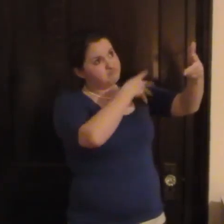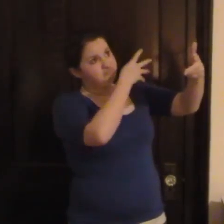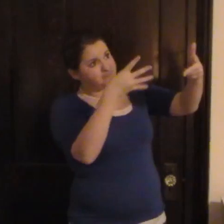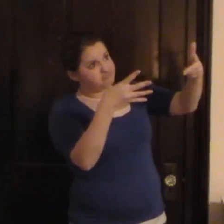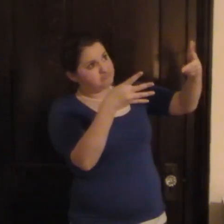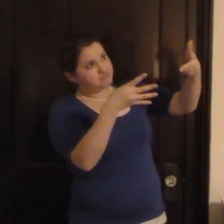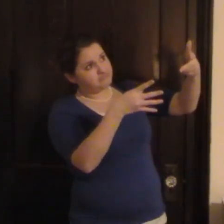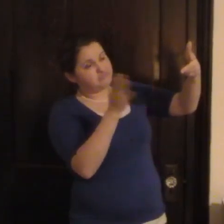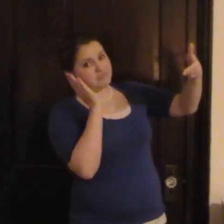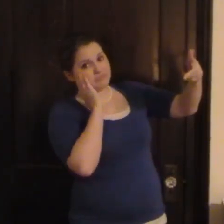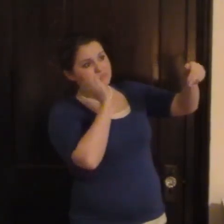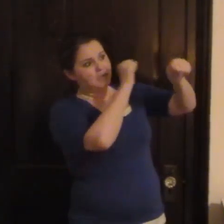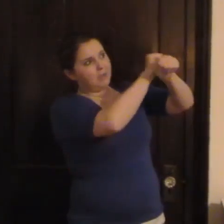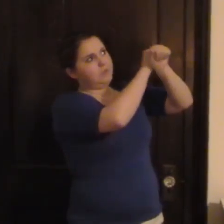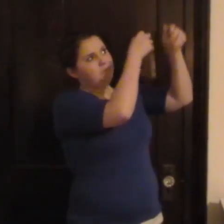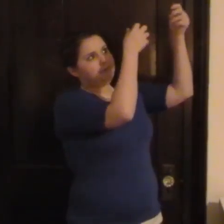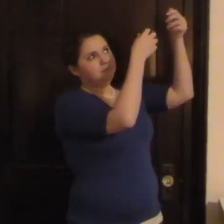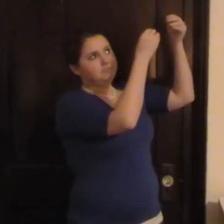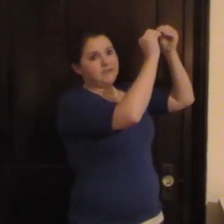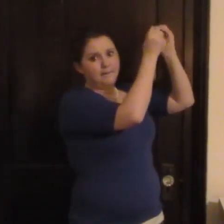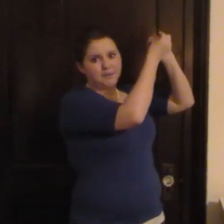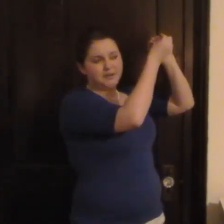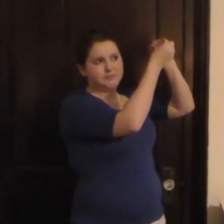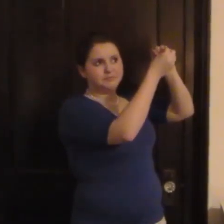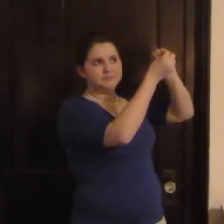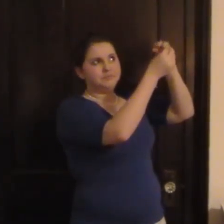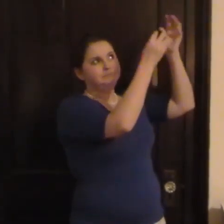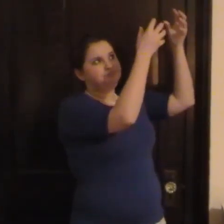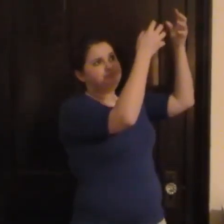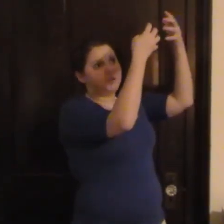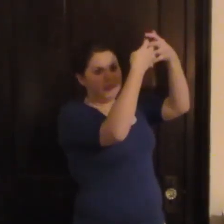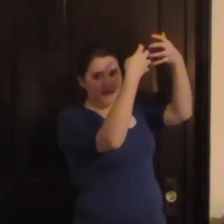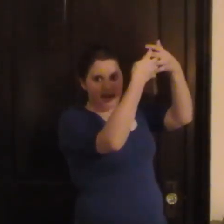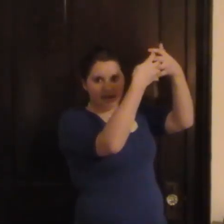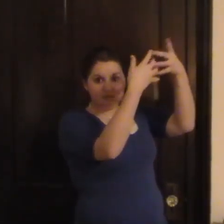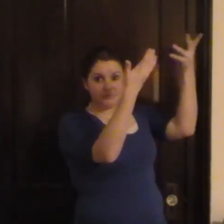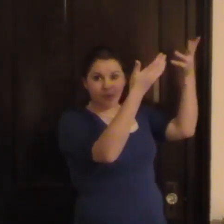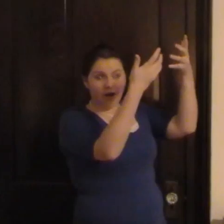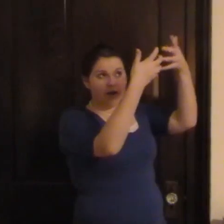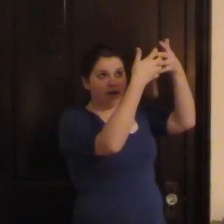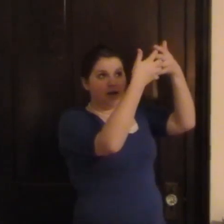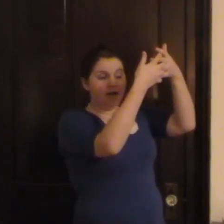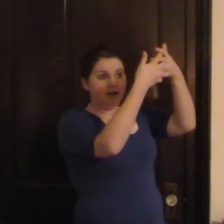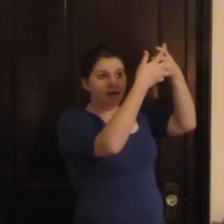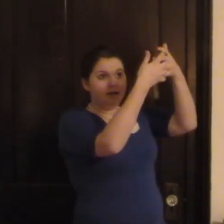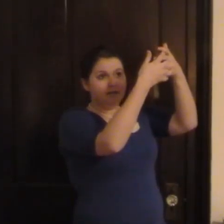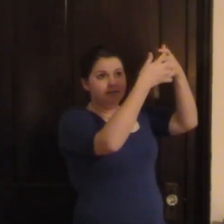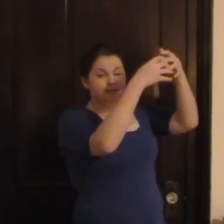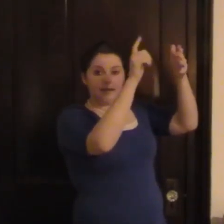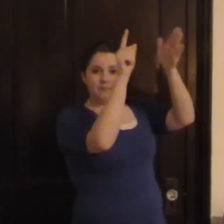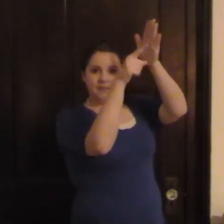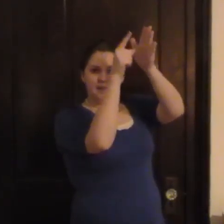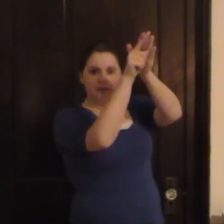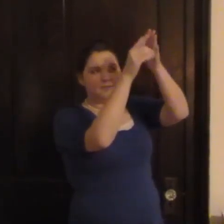up numbers to ensure that in fact the employee is an existing employee, active, because this is one of the first checks that are used in